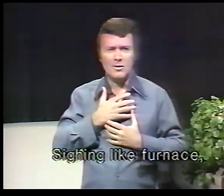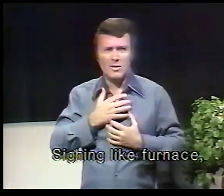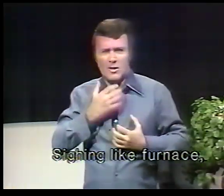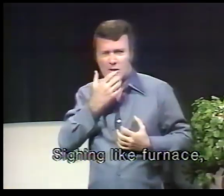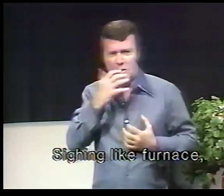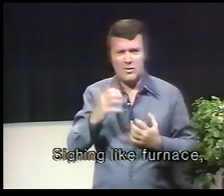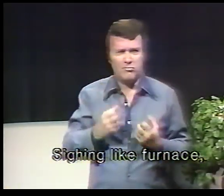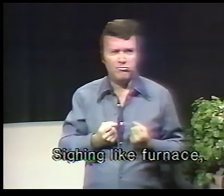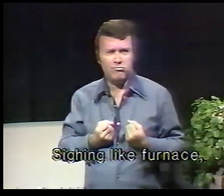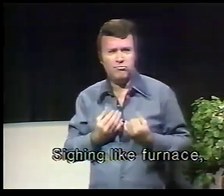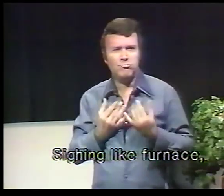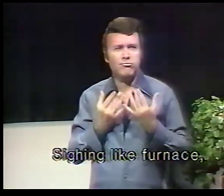sighing like furnace,